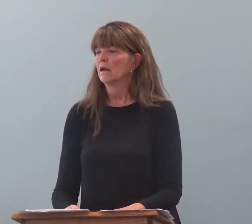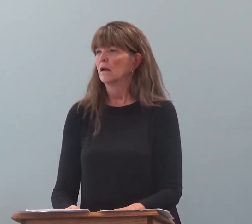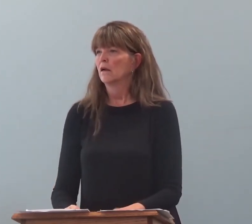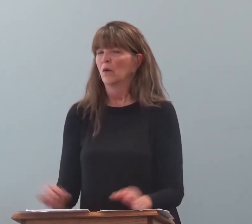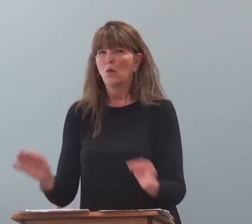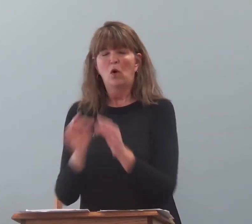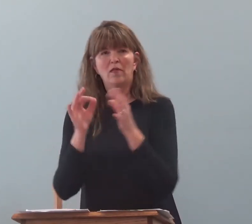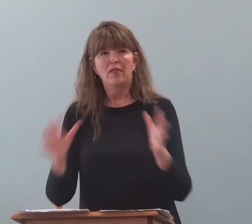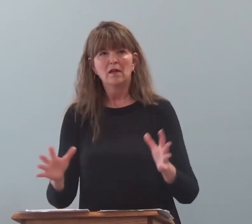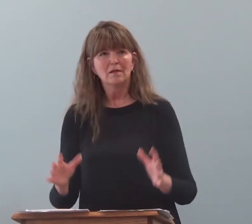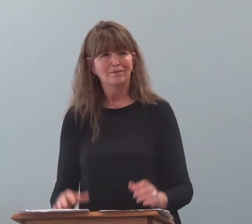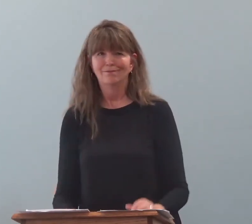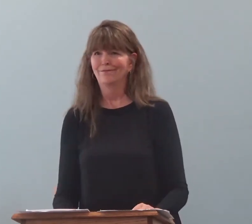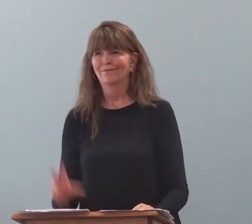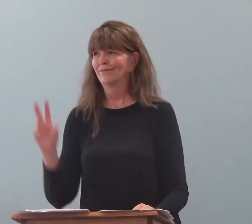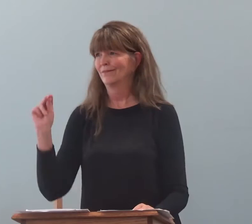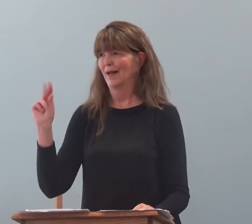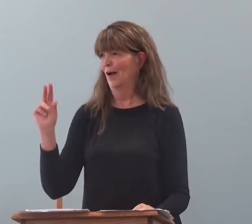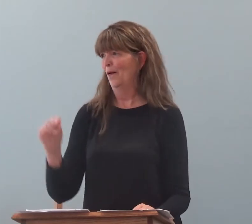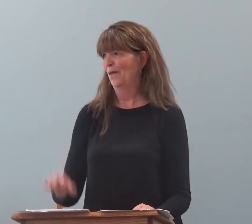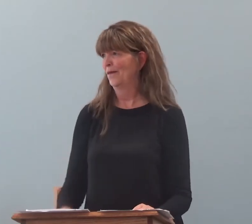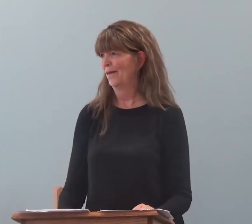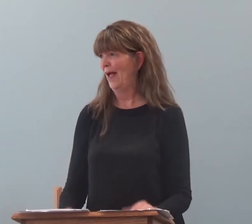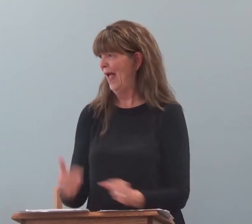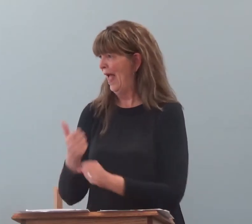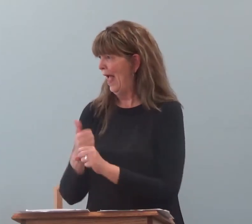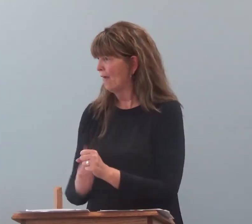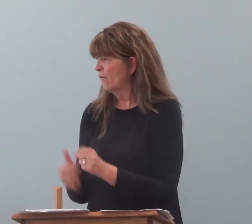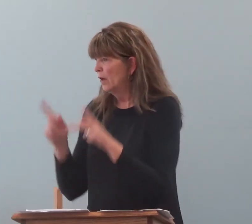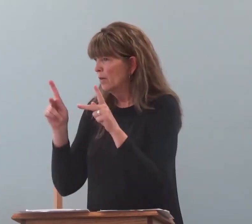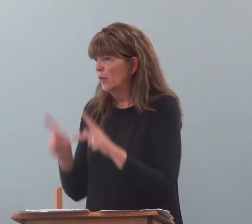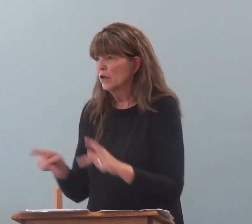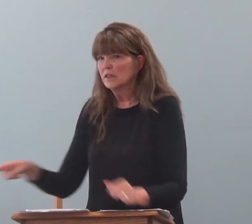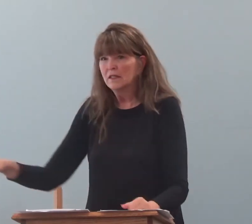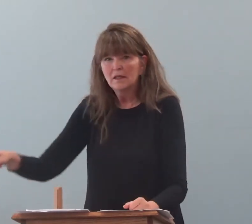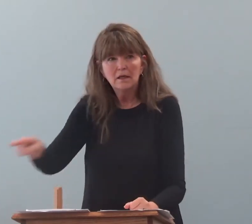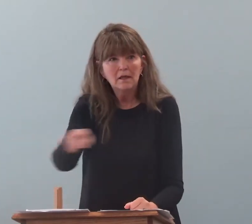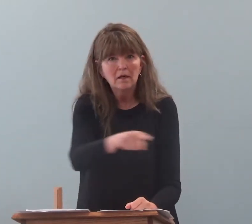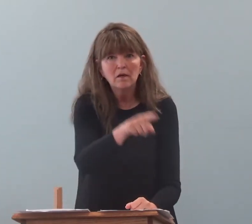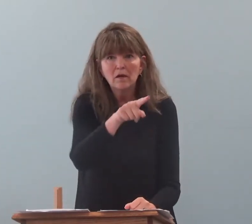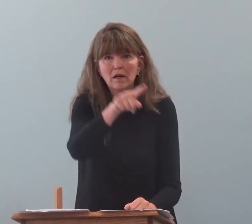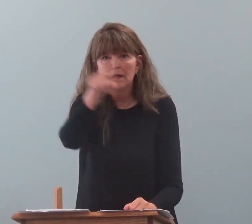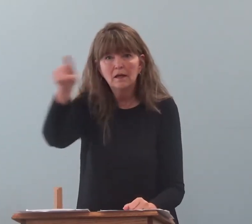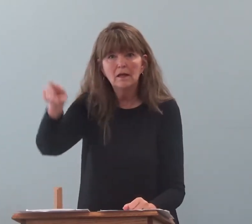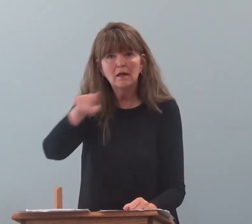God's creation is not lousy or ugly or worthless at all. Every person